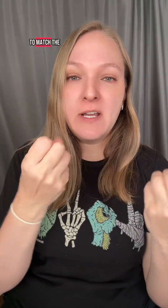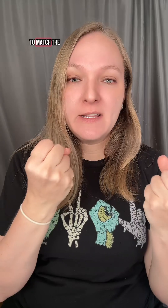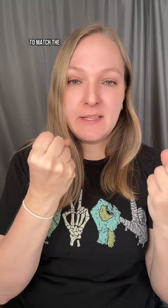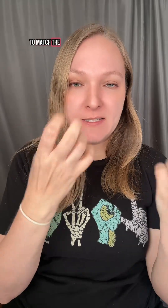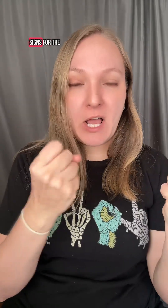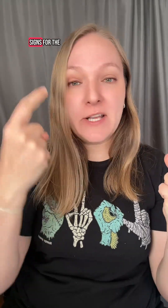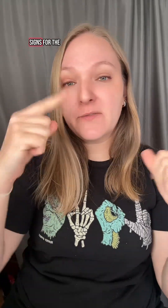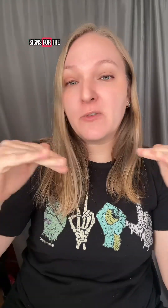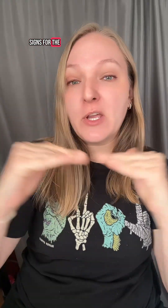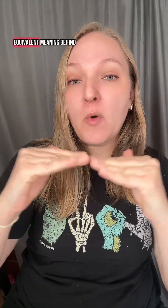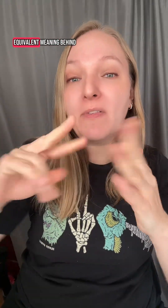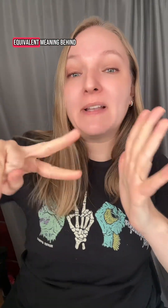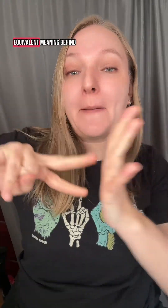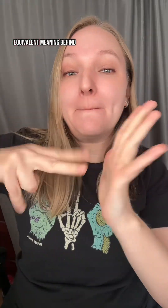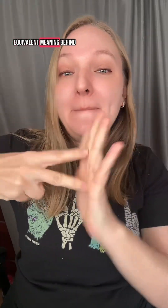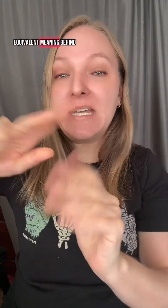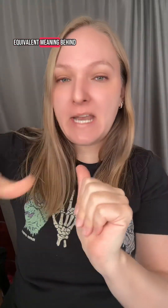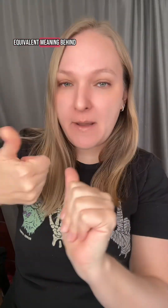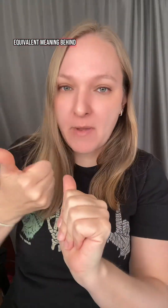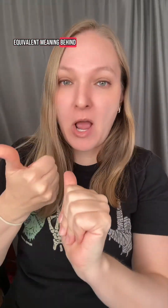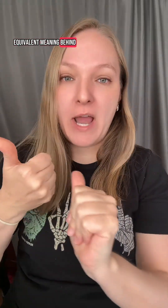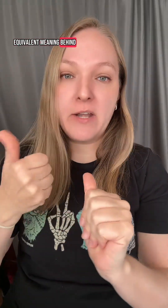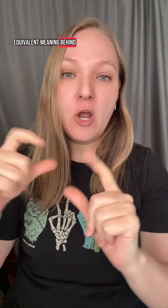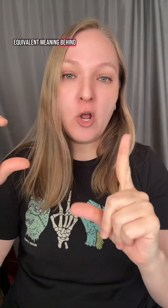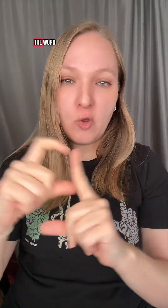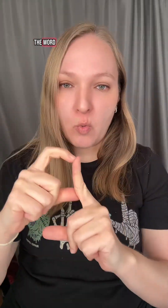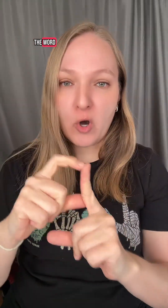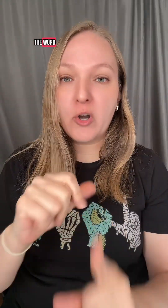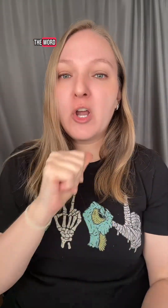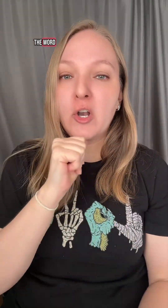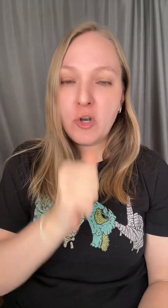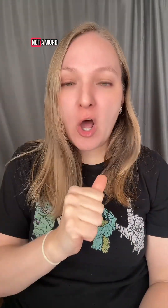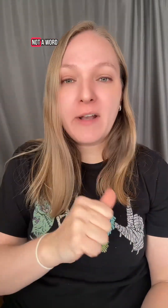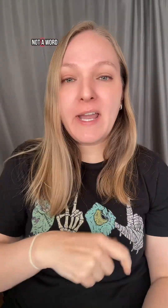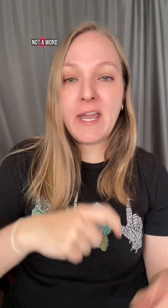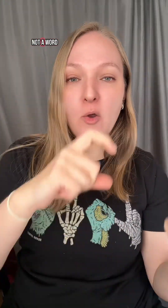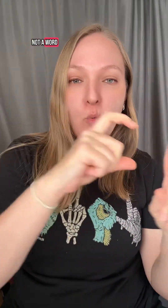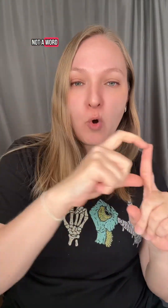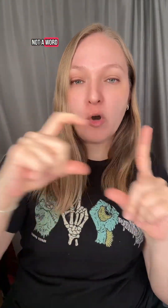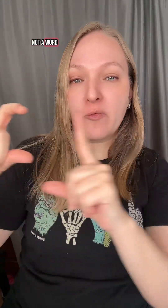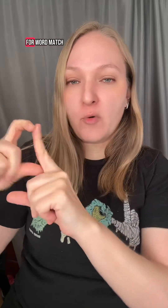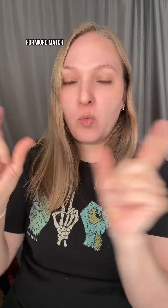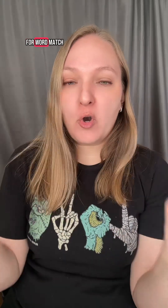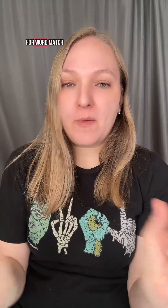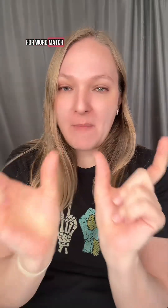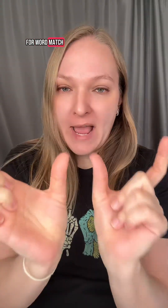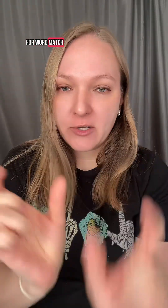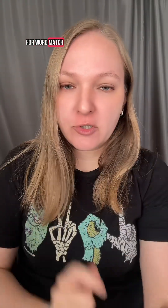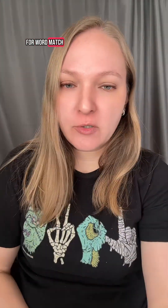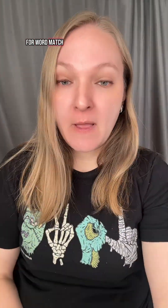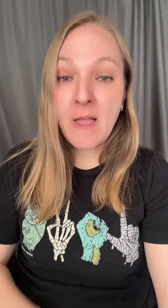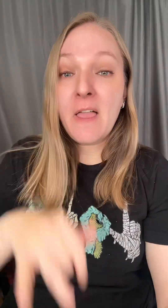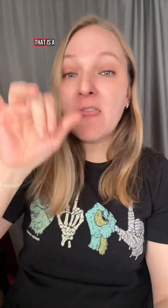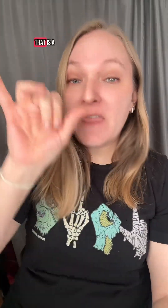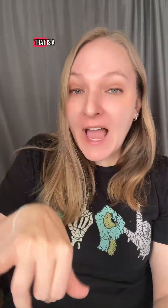the signs for the equivalent meaning behind the word, not a word for word match. That is